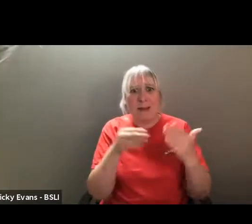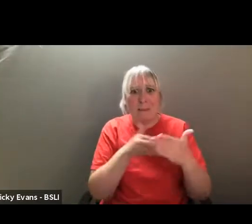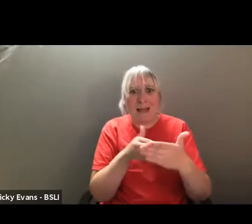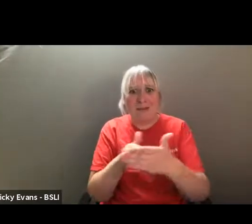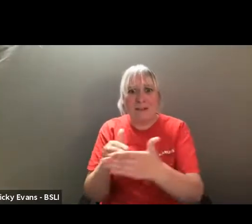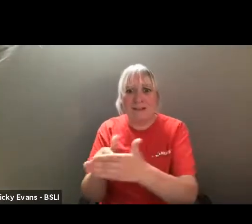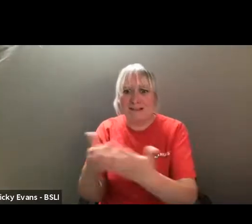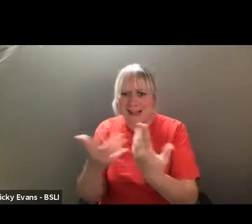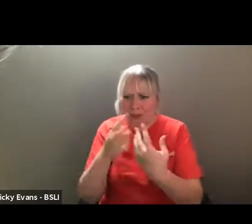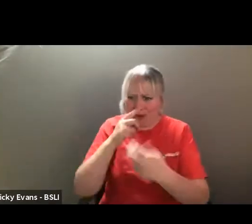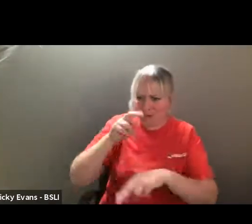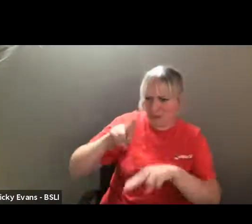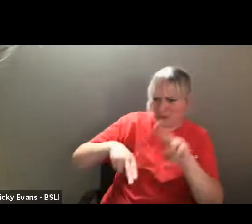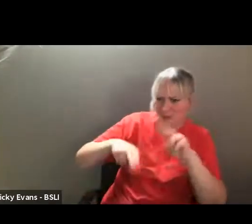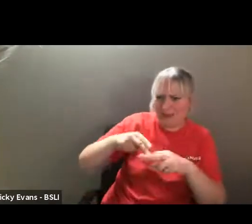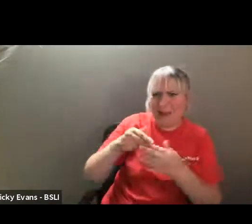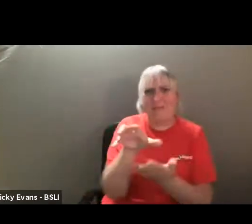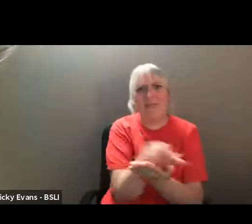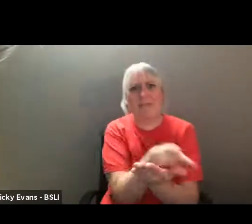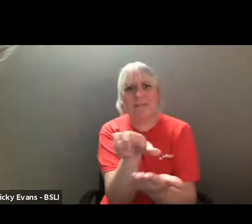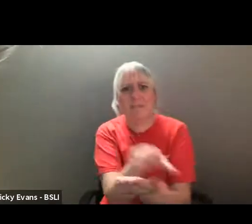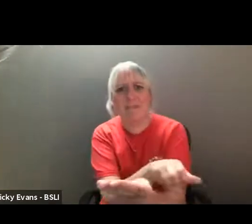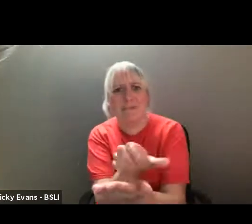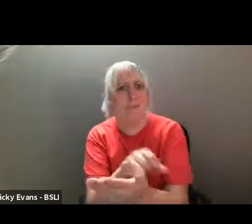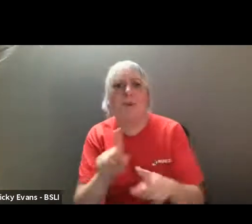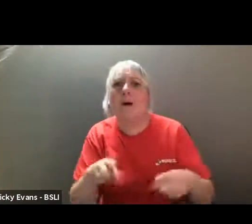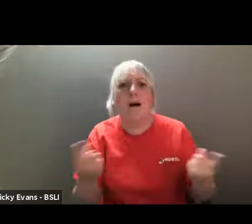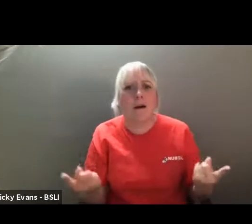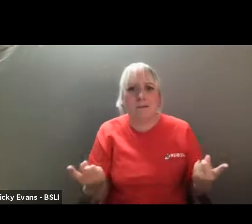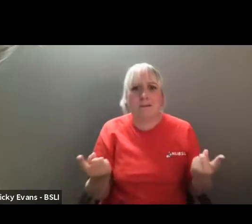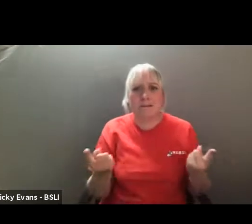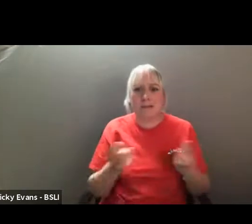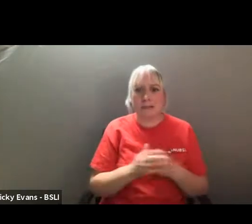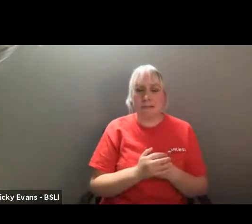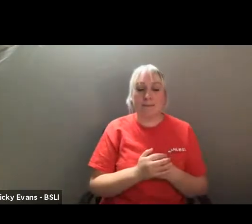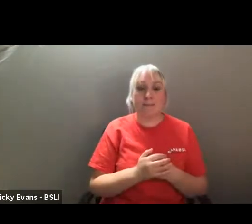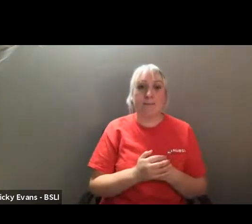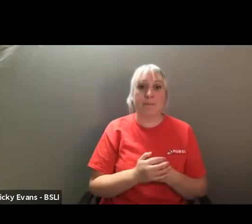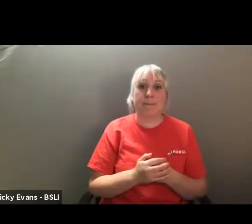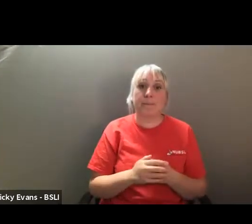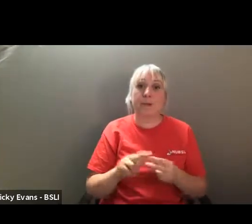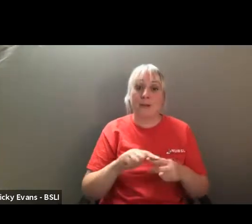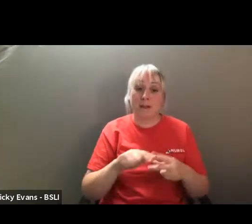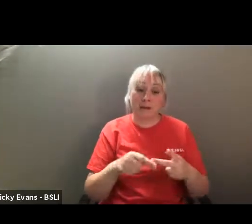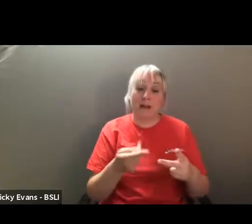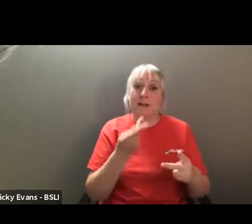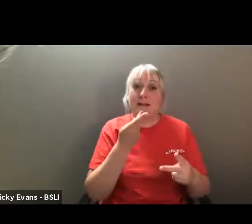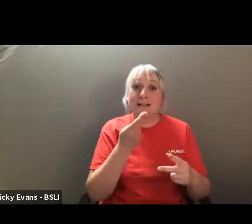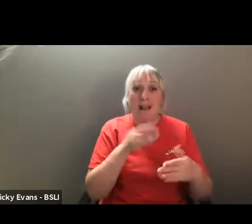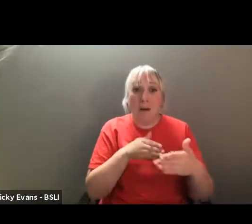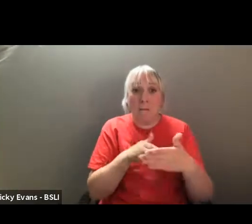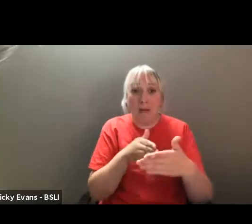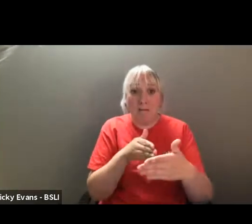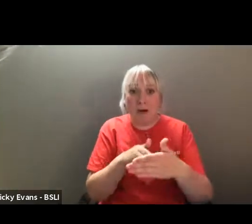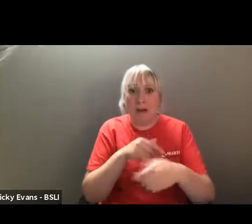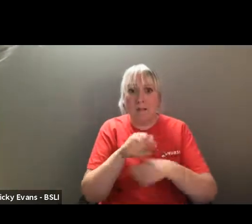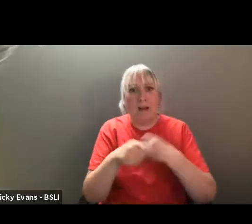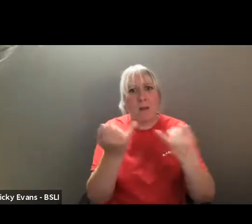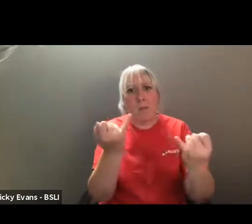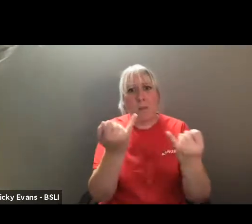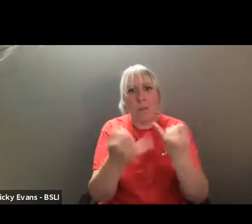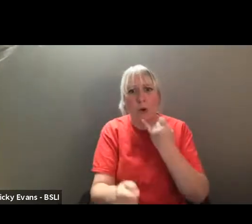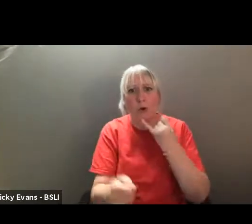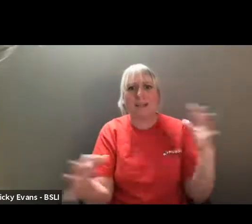in Scotland. I'd say the second and a very large barrier that's become an even bigger barrier because of